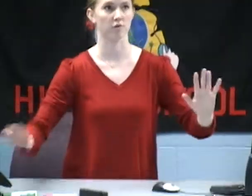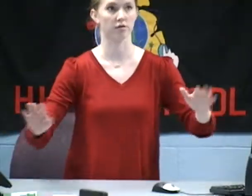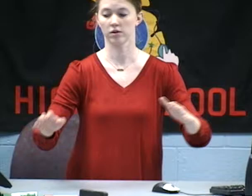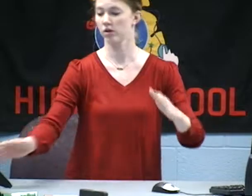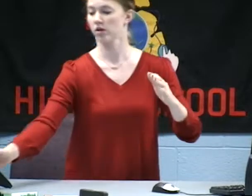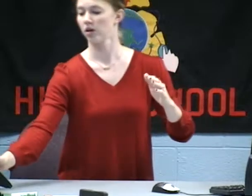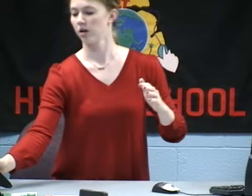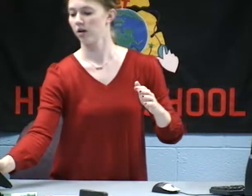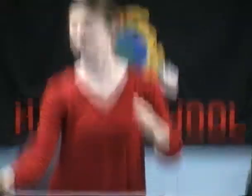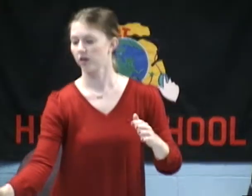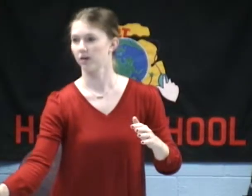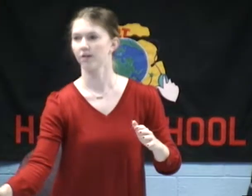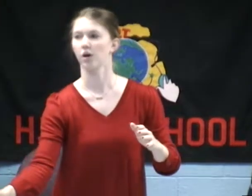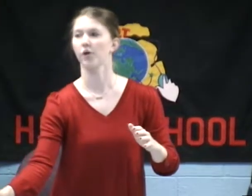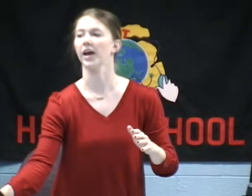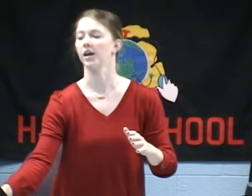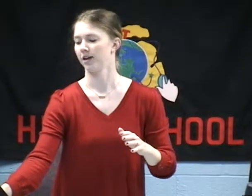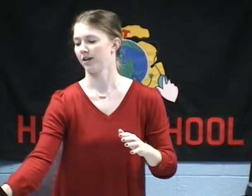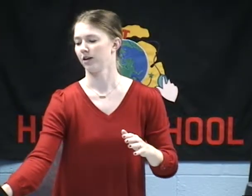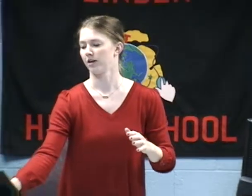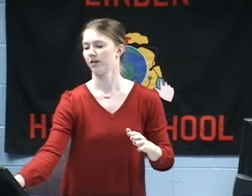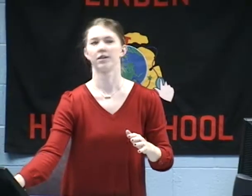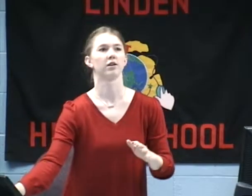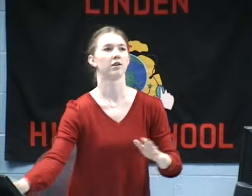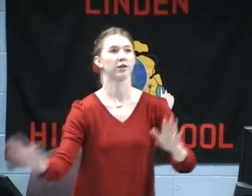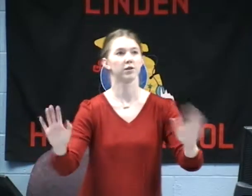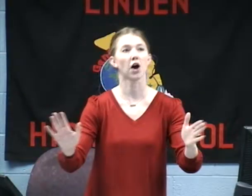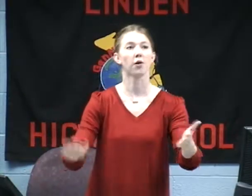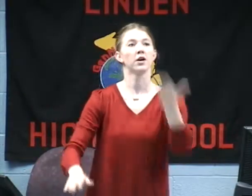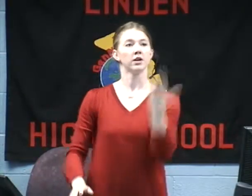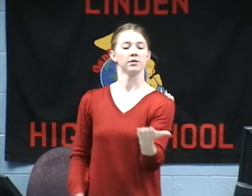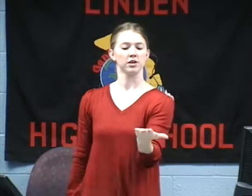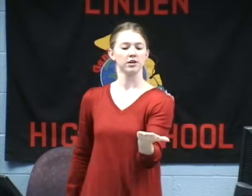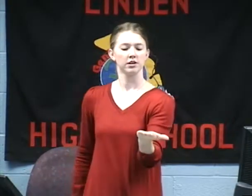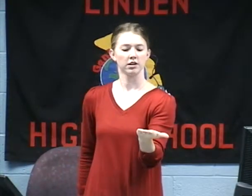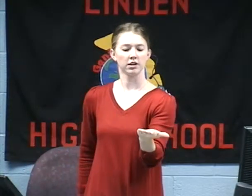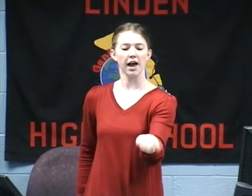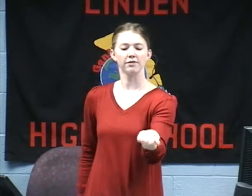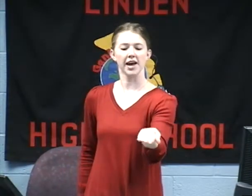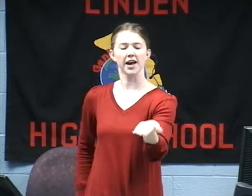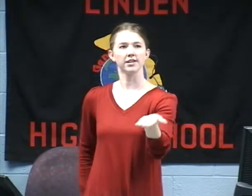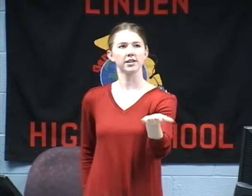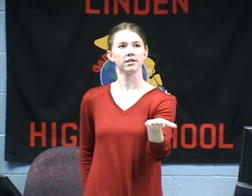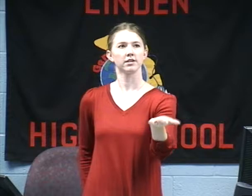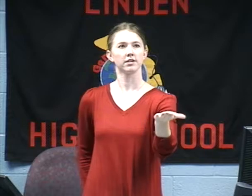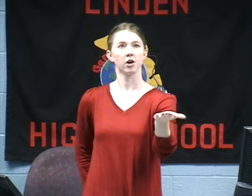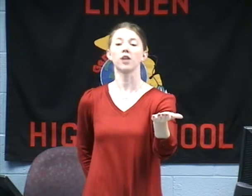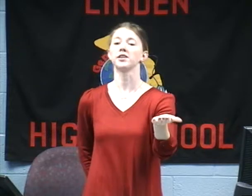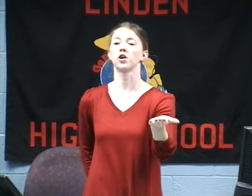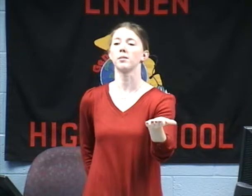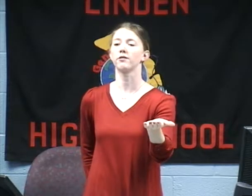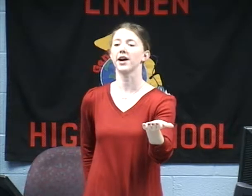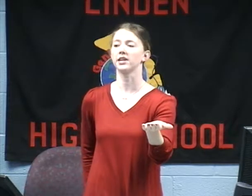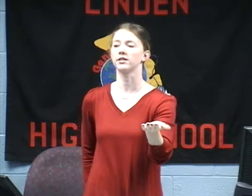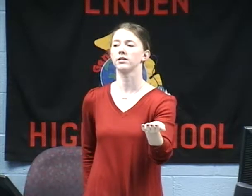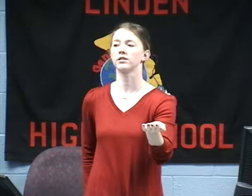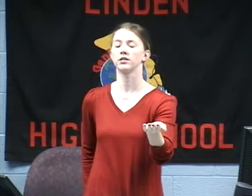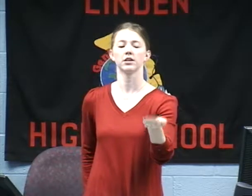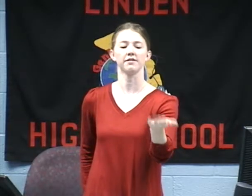do both hands. Okay. So, I'm not ambidextrous. left hand. All these are on my righties. Left